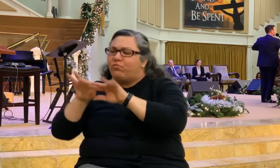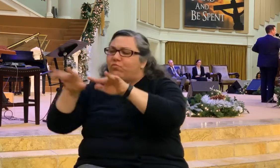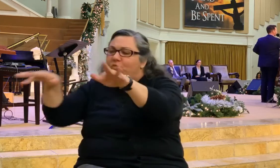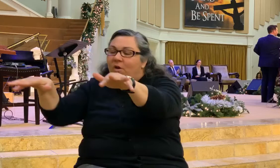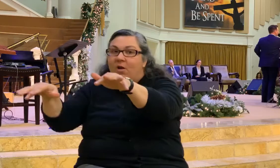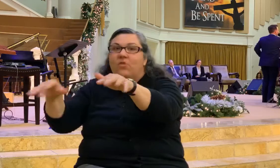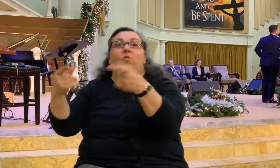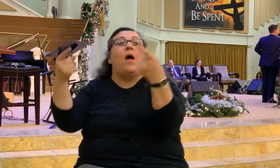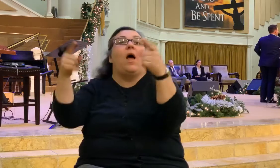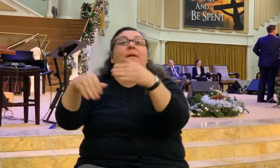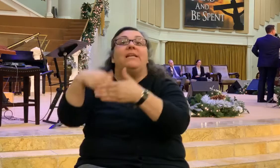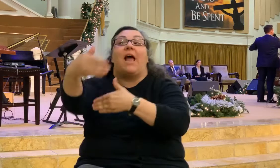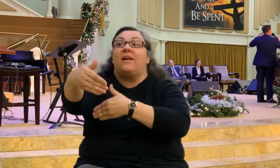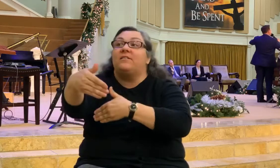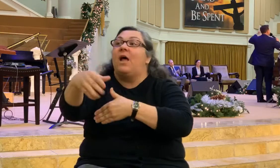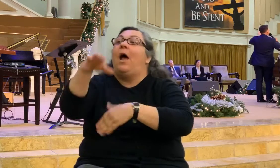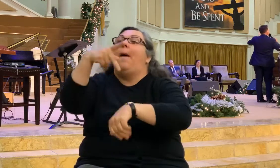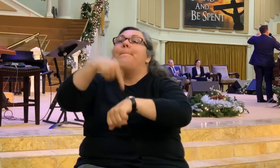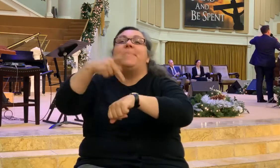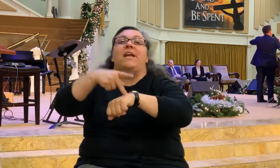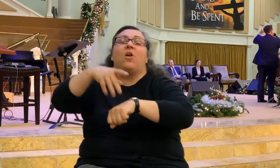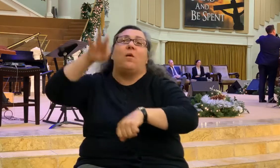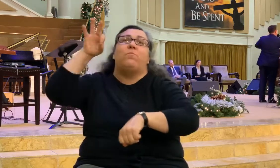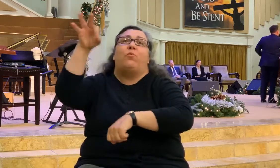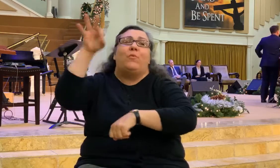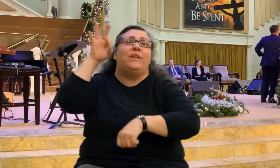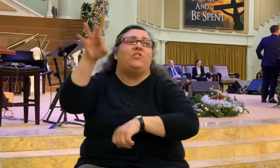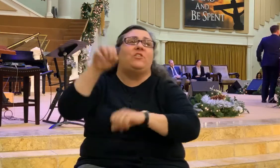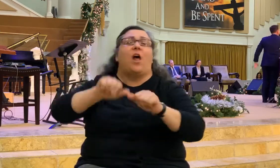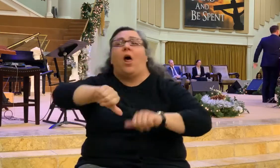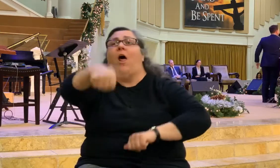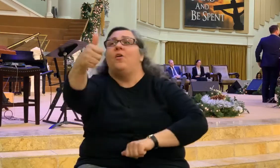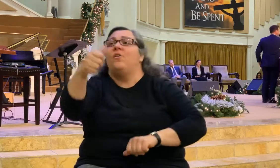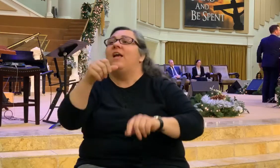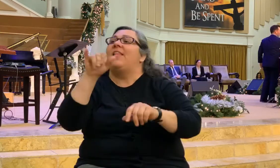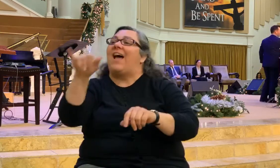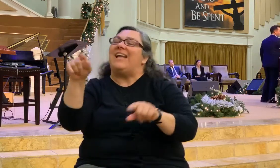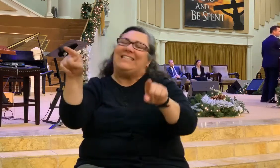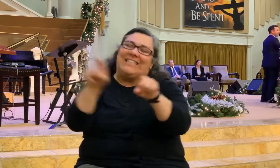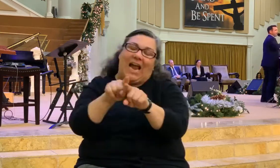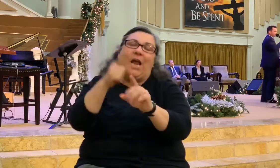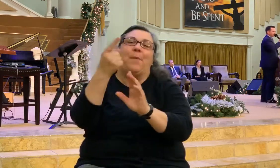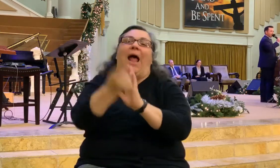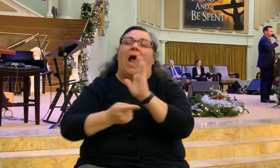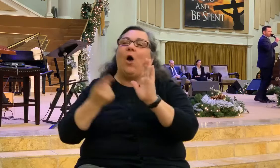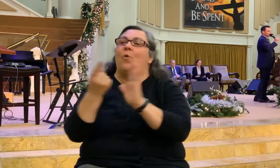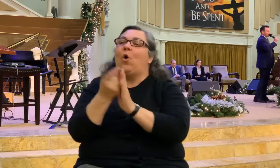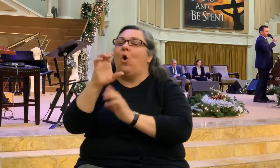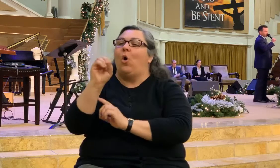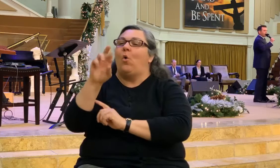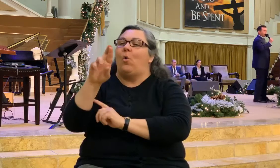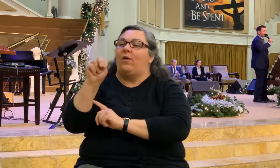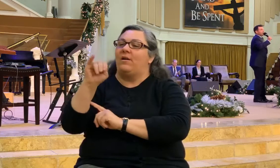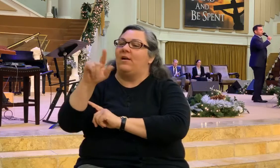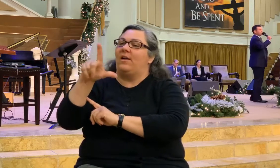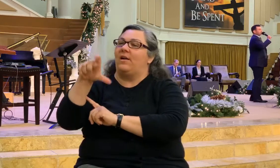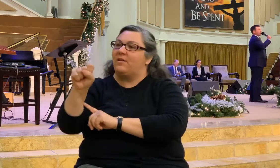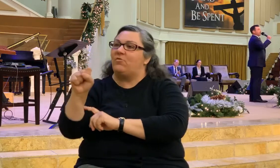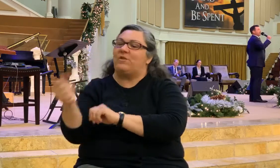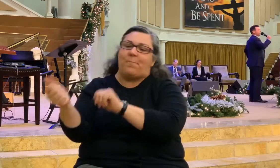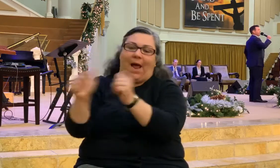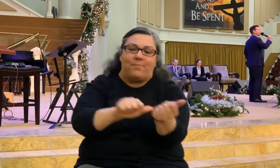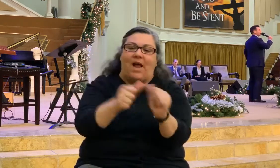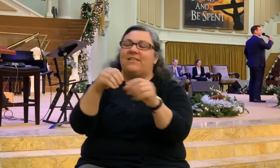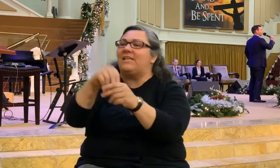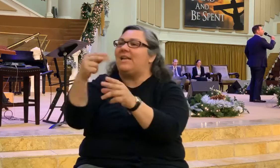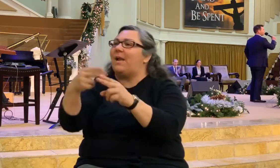preaching to Cornelius, and the Bible says that self-same hour, he baptized Cornelius in the name of Jesus Christ. Let me just